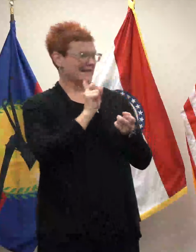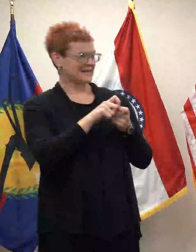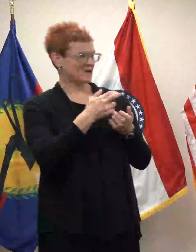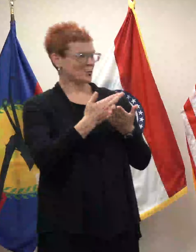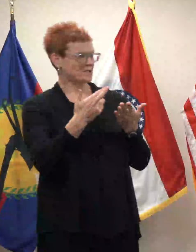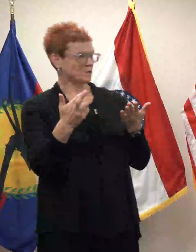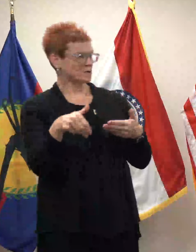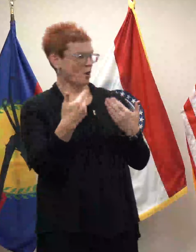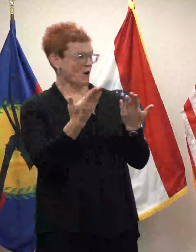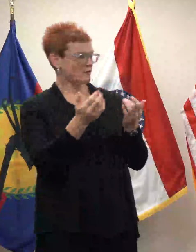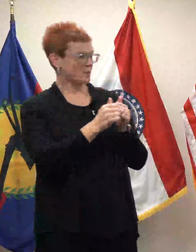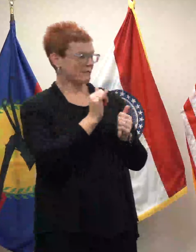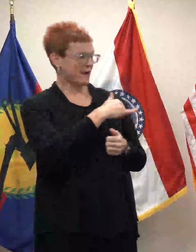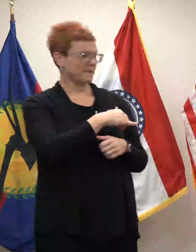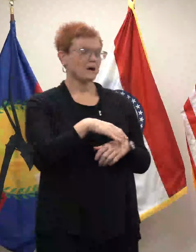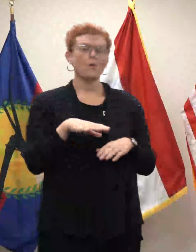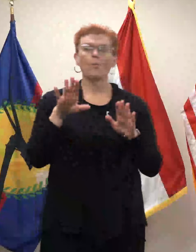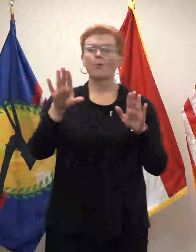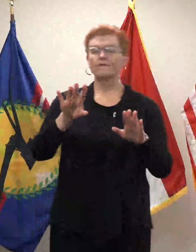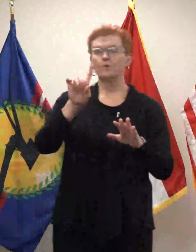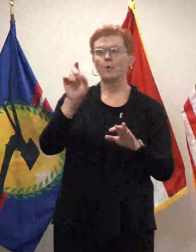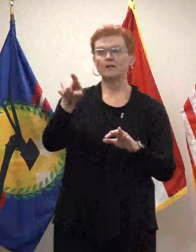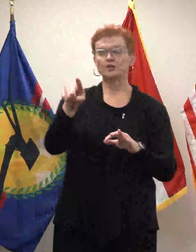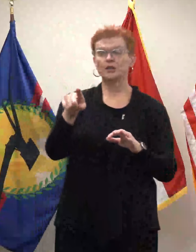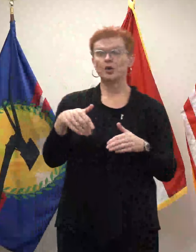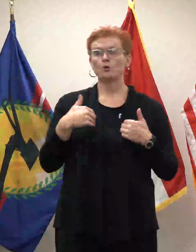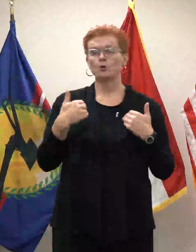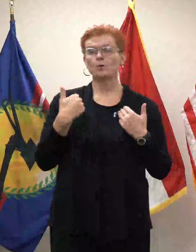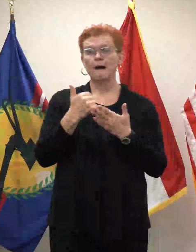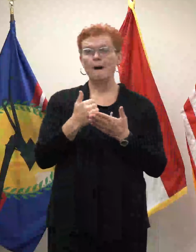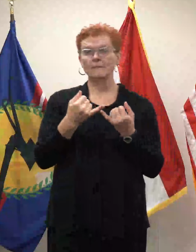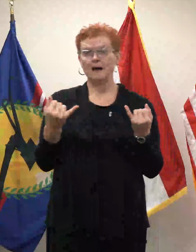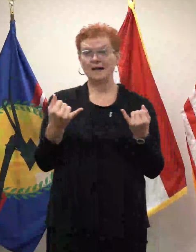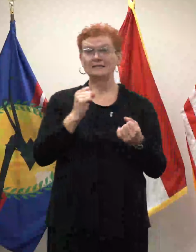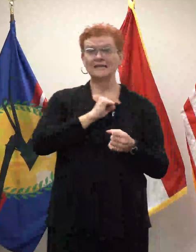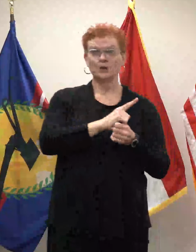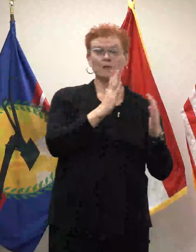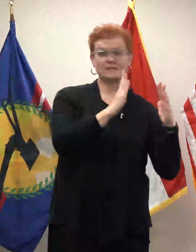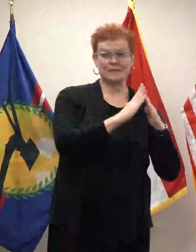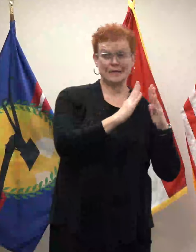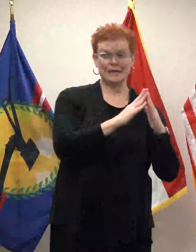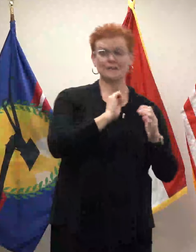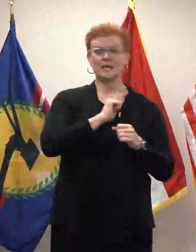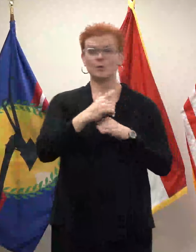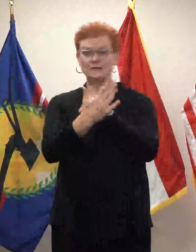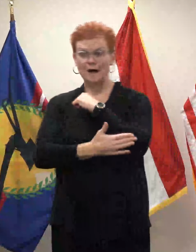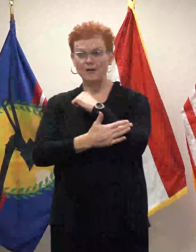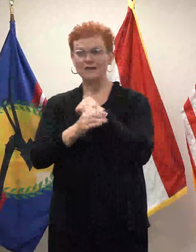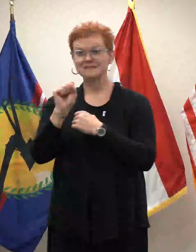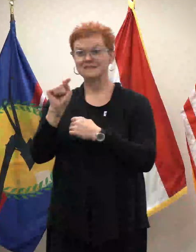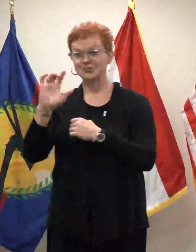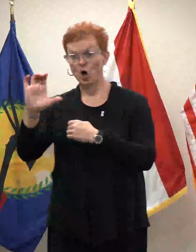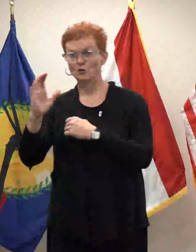resources that are offered with that? It's a wonderful question. Yes, the Youth Connection Helpline is available in St. Louis City, St. Louis County, St. Charles